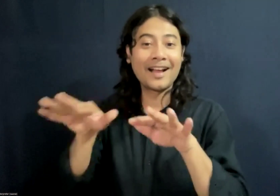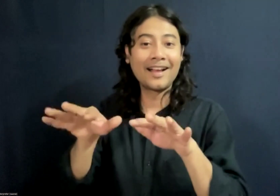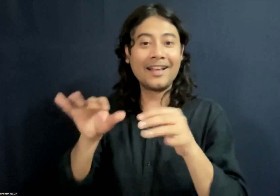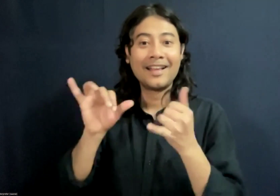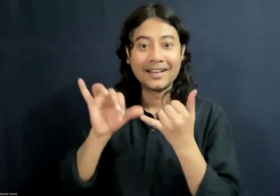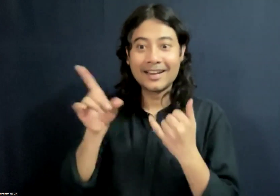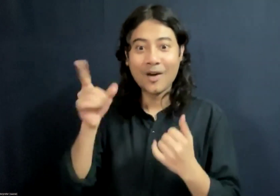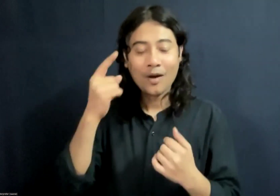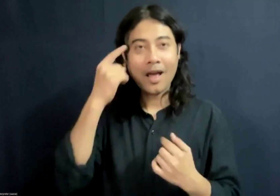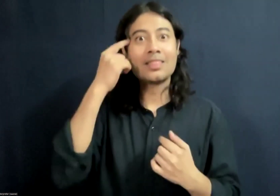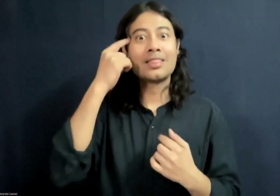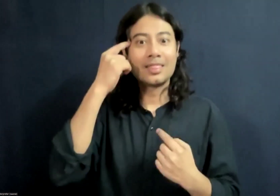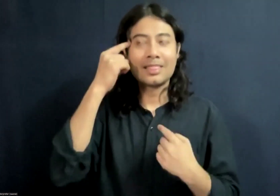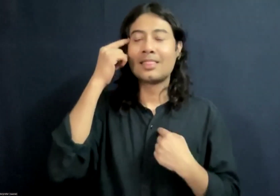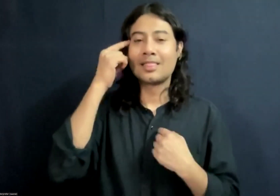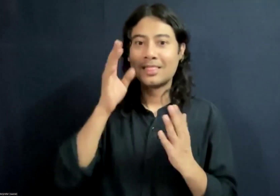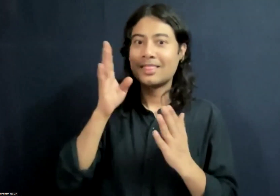Krishna.